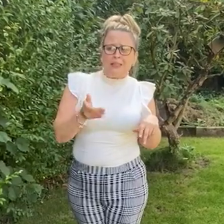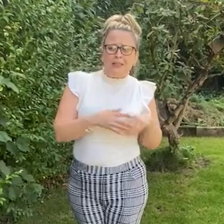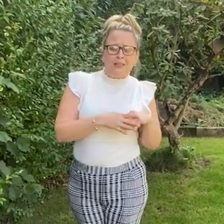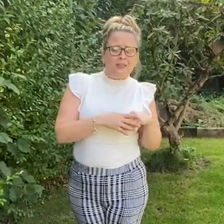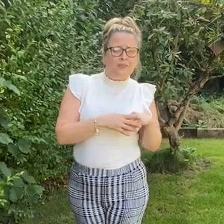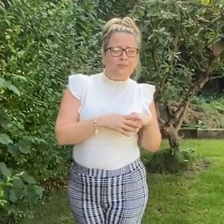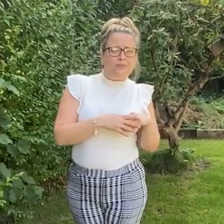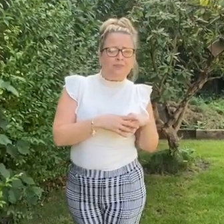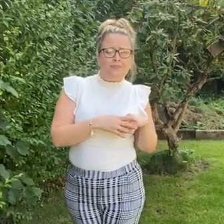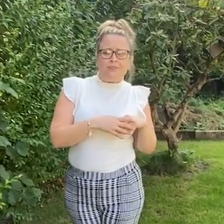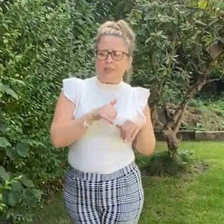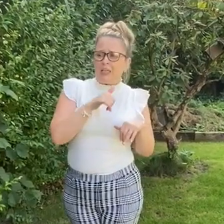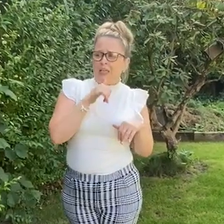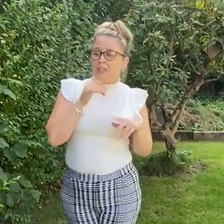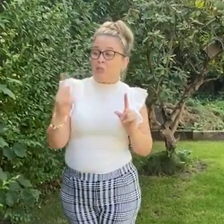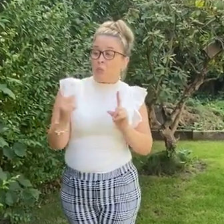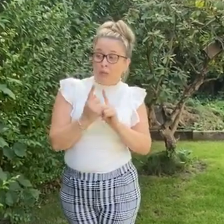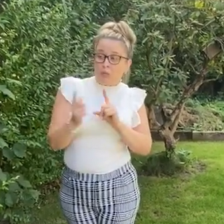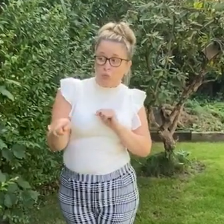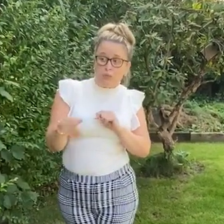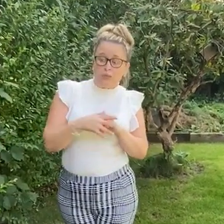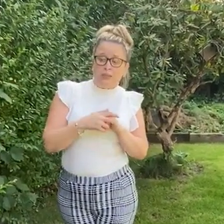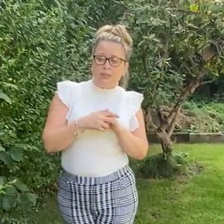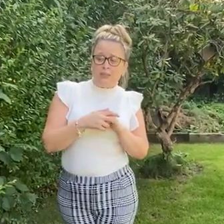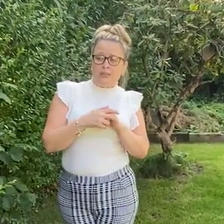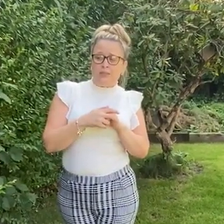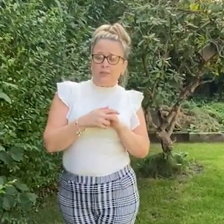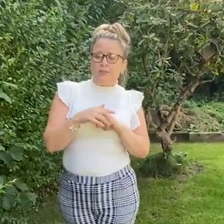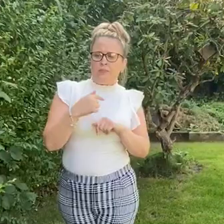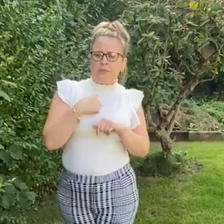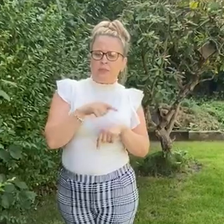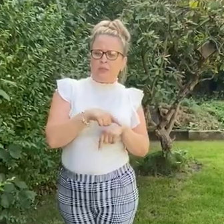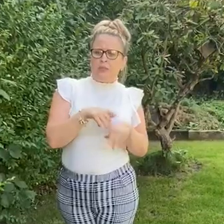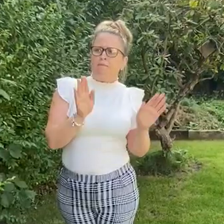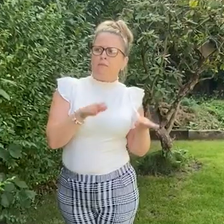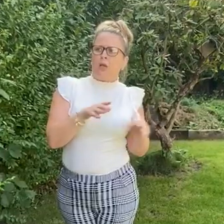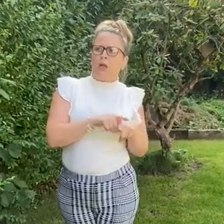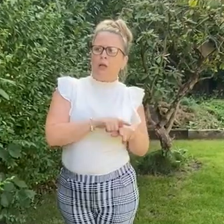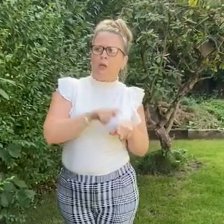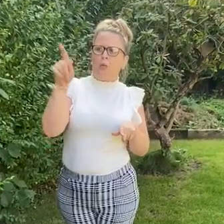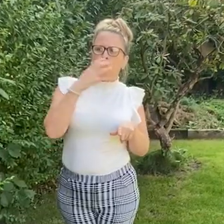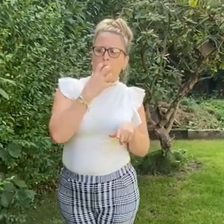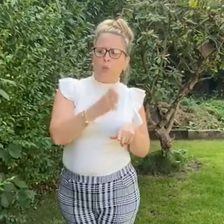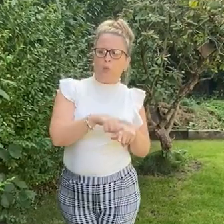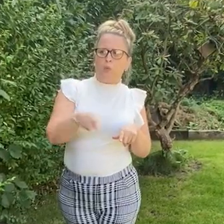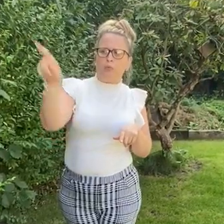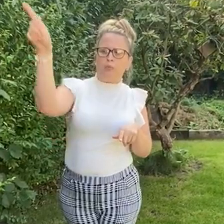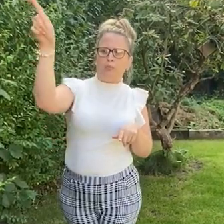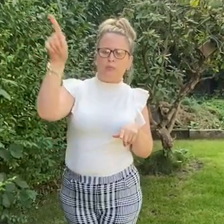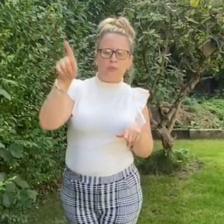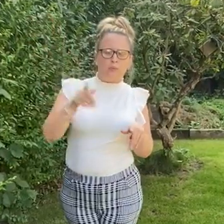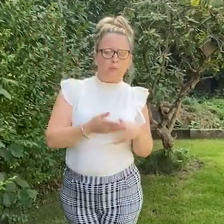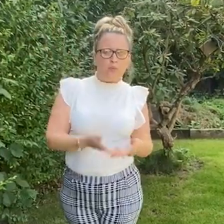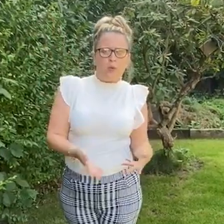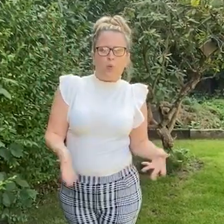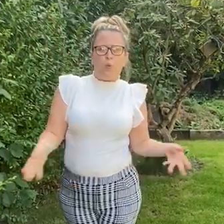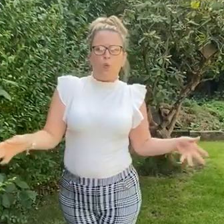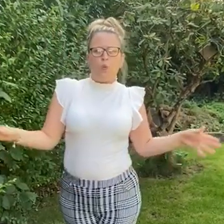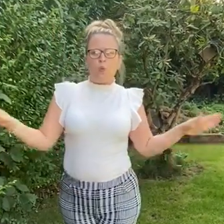It's nice to have met you, but now I must fly. And he spread out his wings and